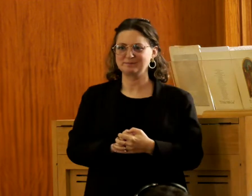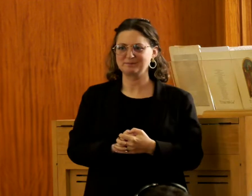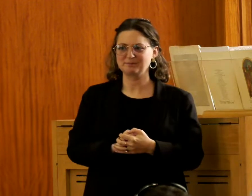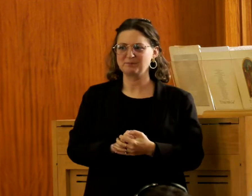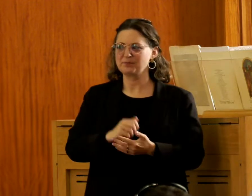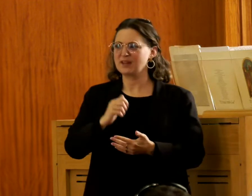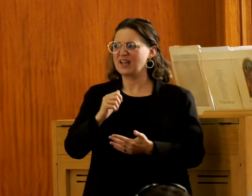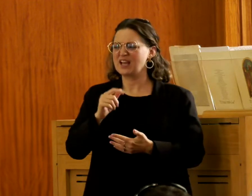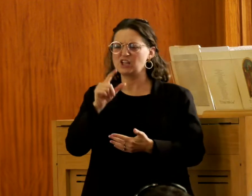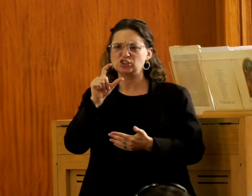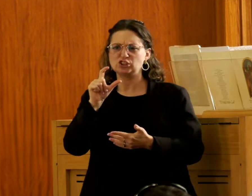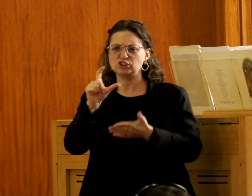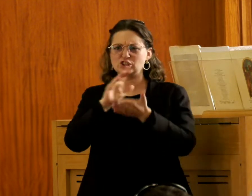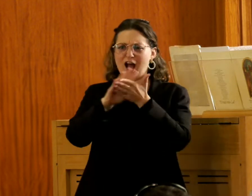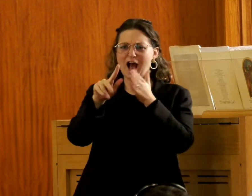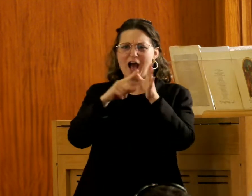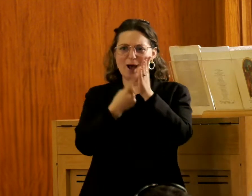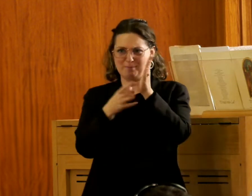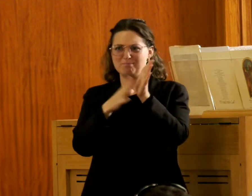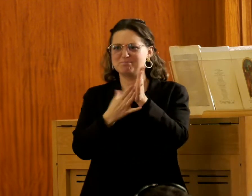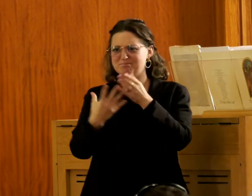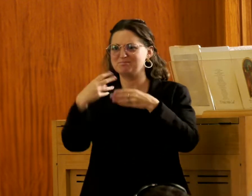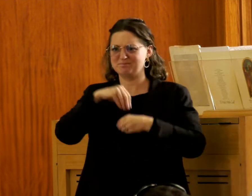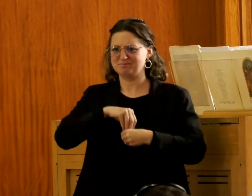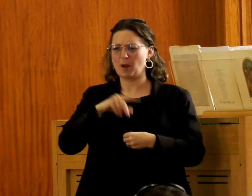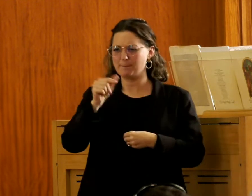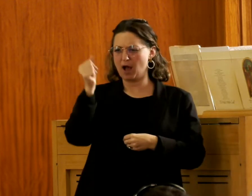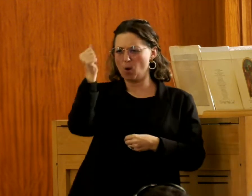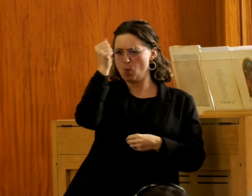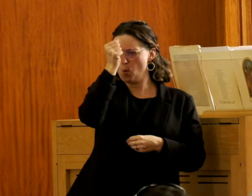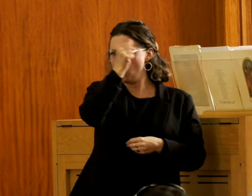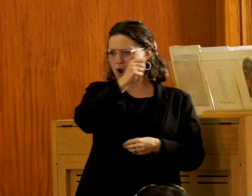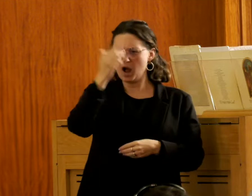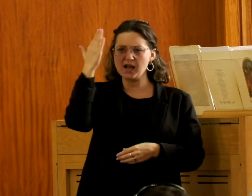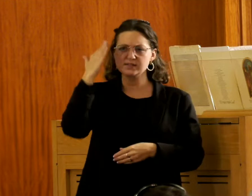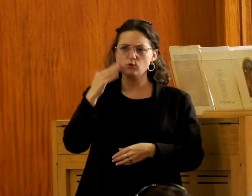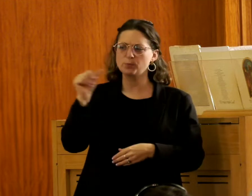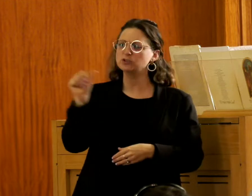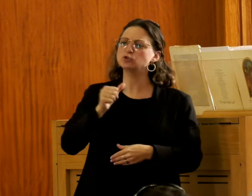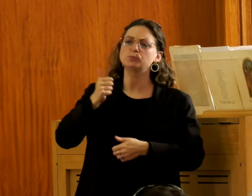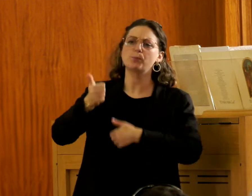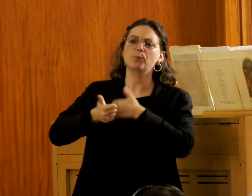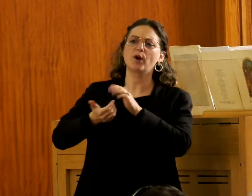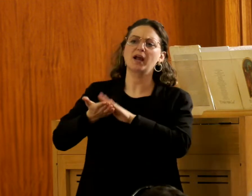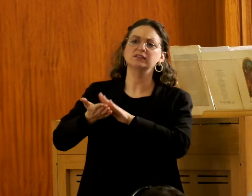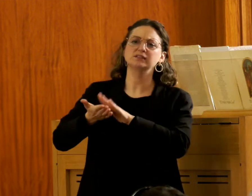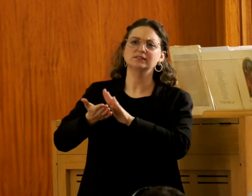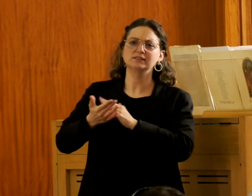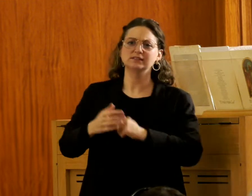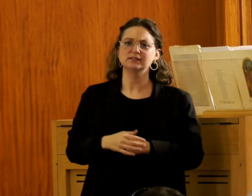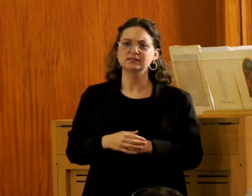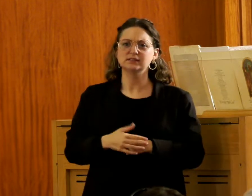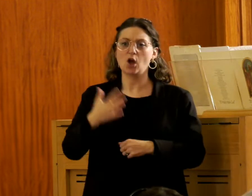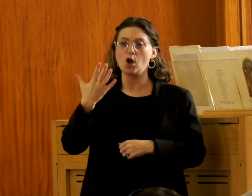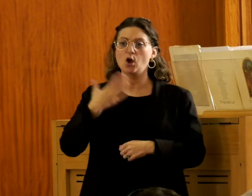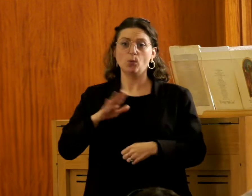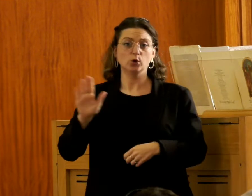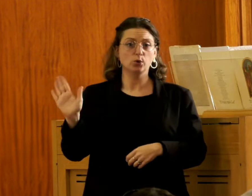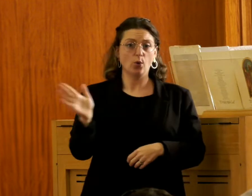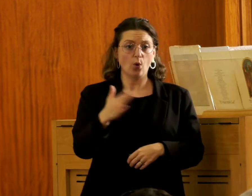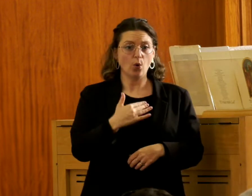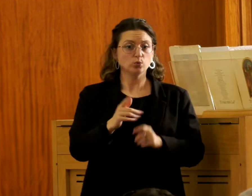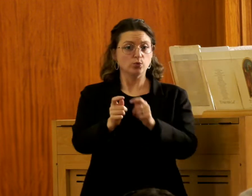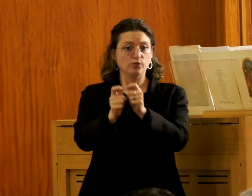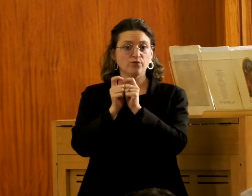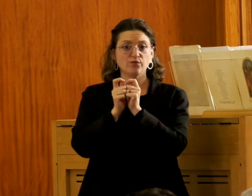fades, but the woman who is wise is the one to be praised. May all value who